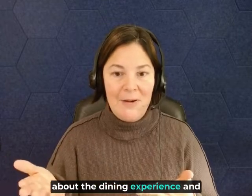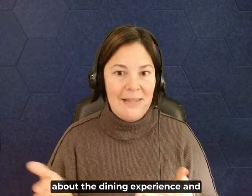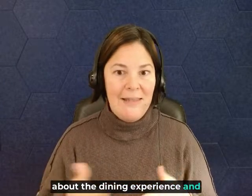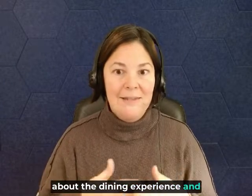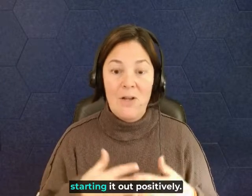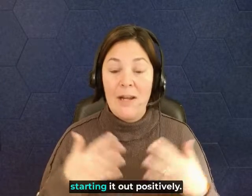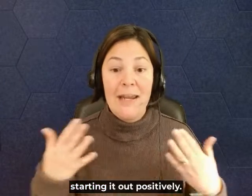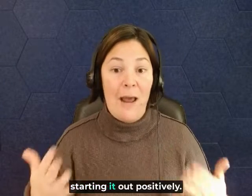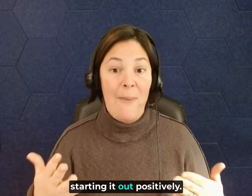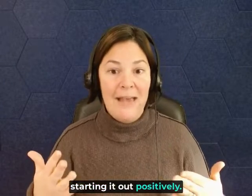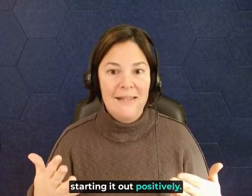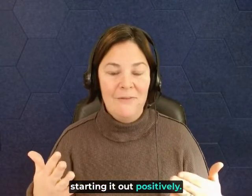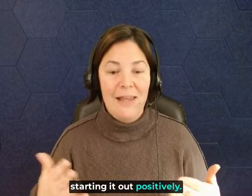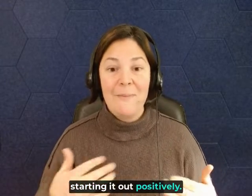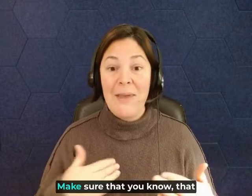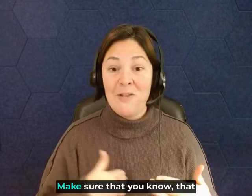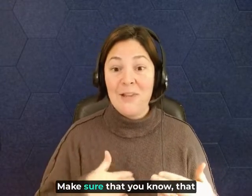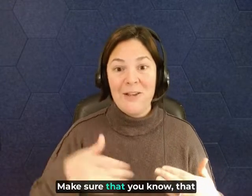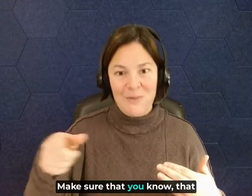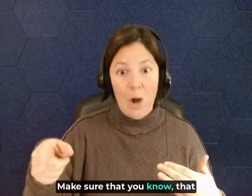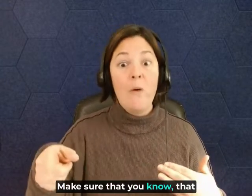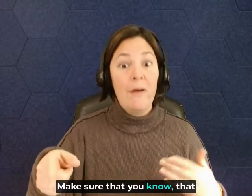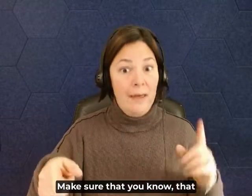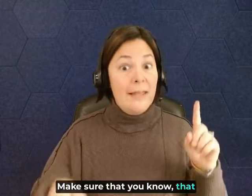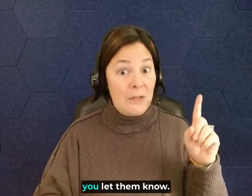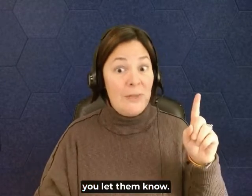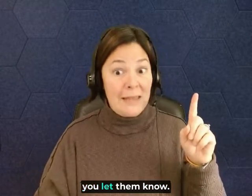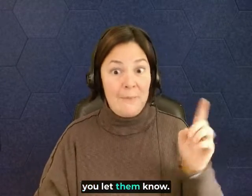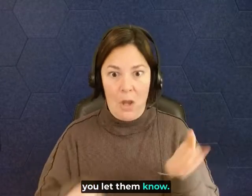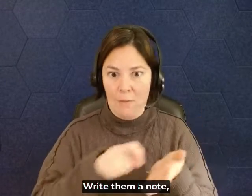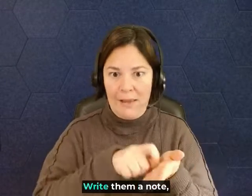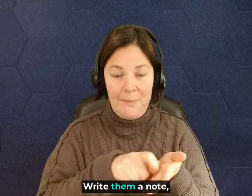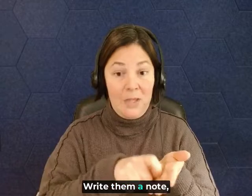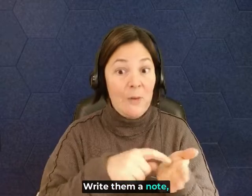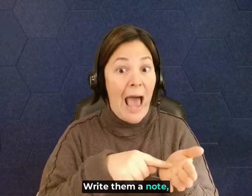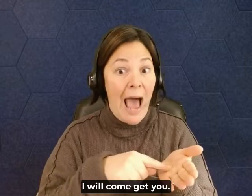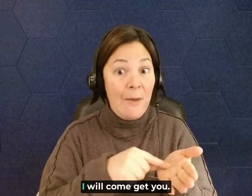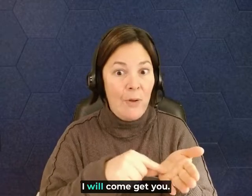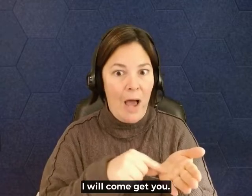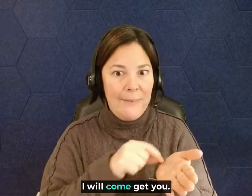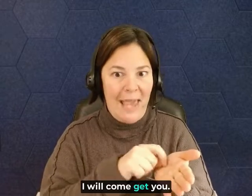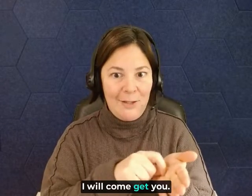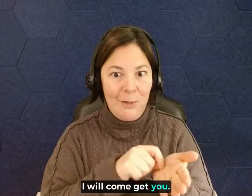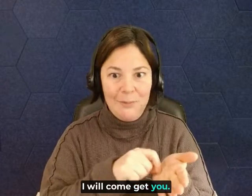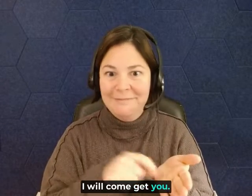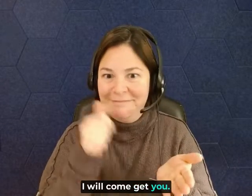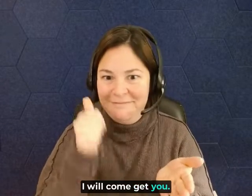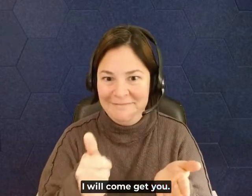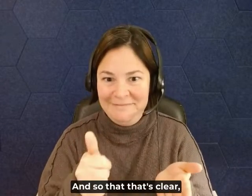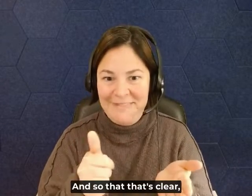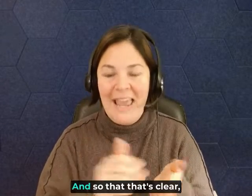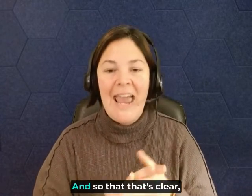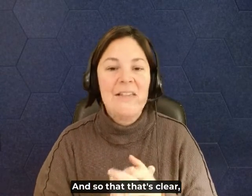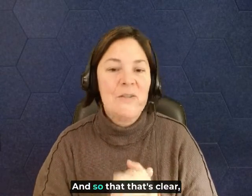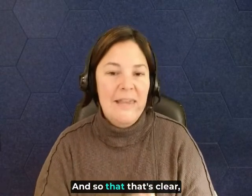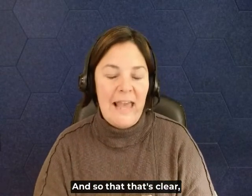and starting it out positively. Make sure that you know, that you let them know, write them a note, I will come get you. And so that that's